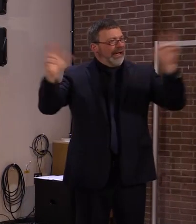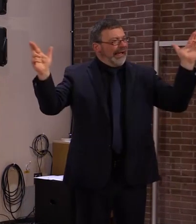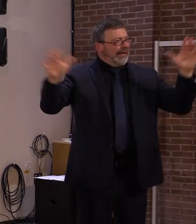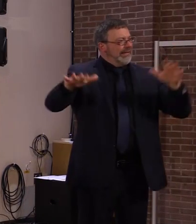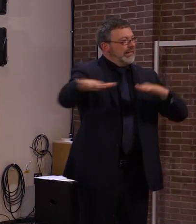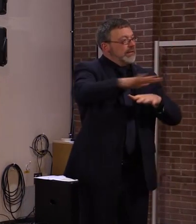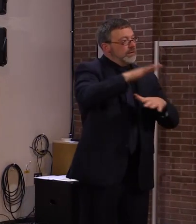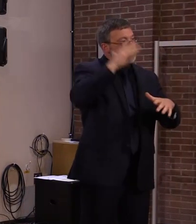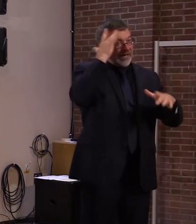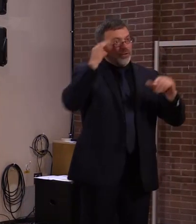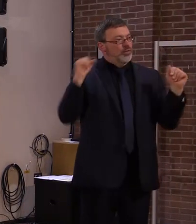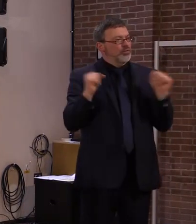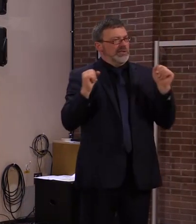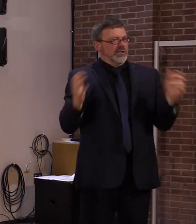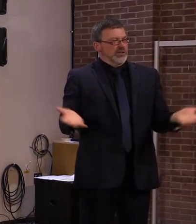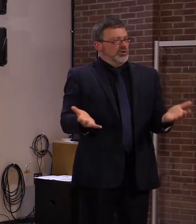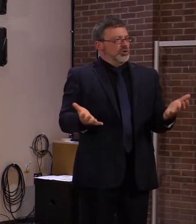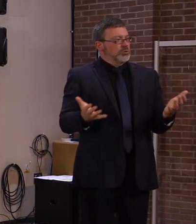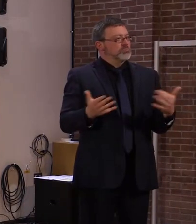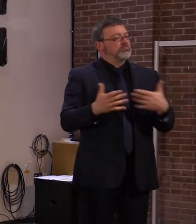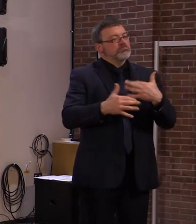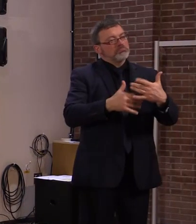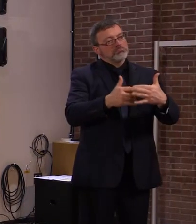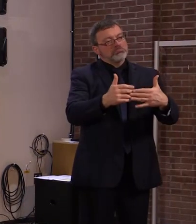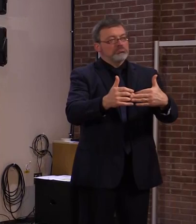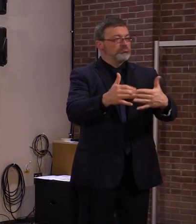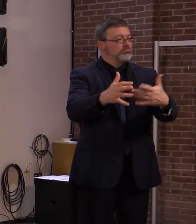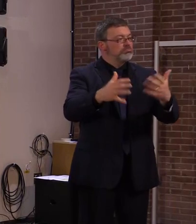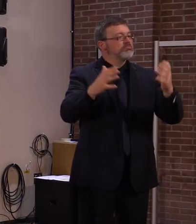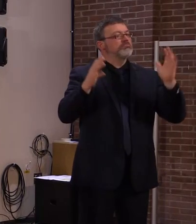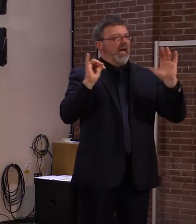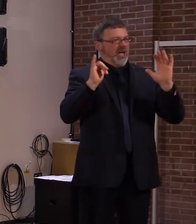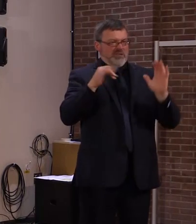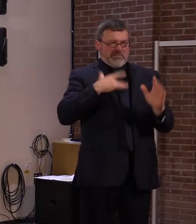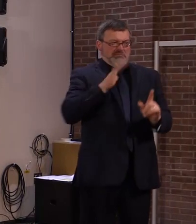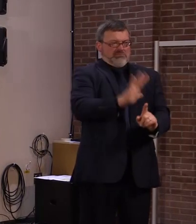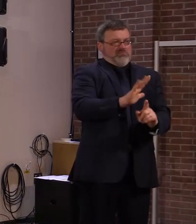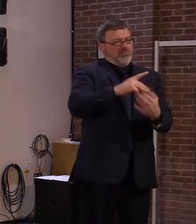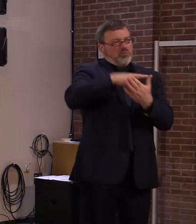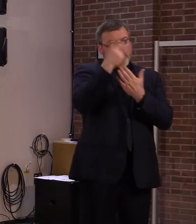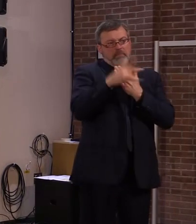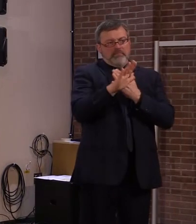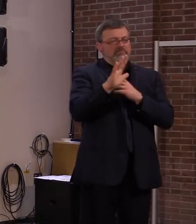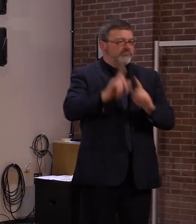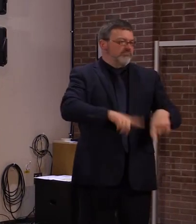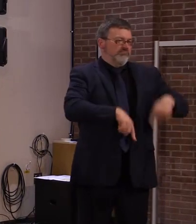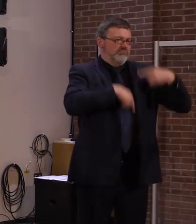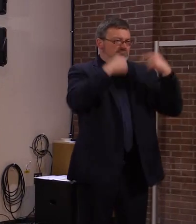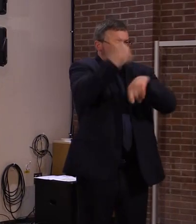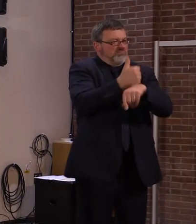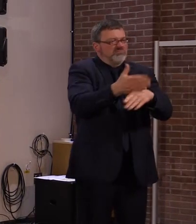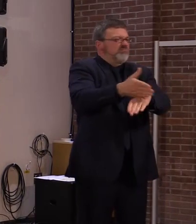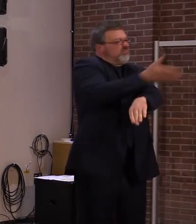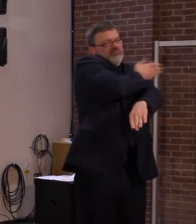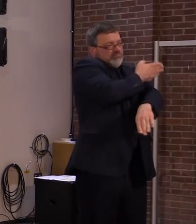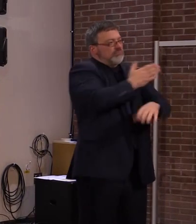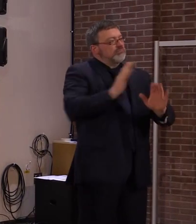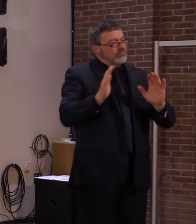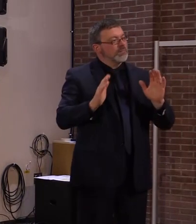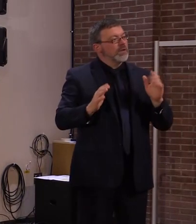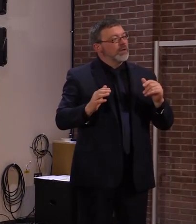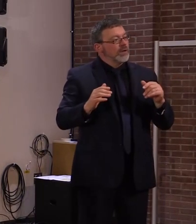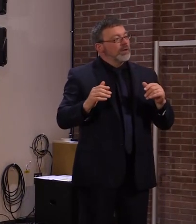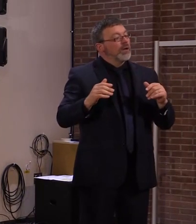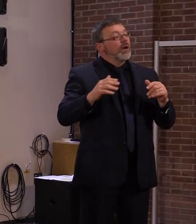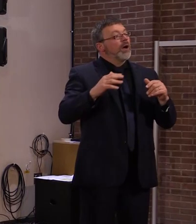always had in place for this particular program. We'll be making some announcements here in the next, the governor will be making